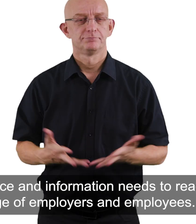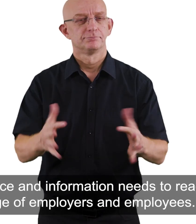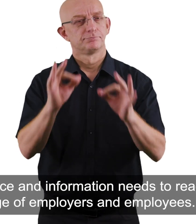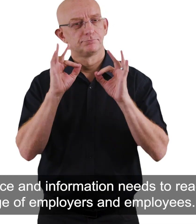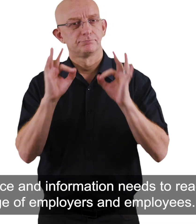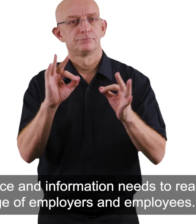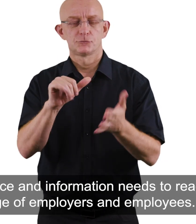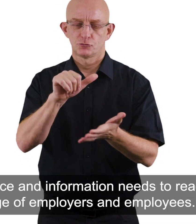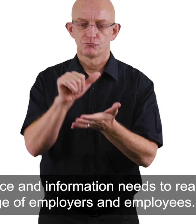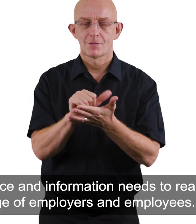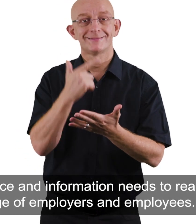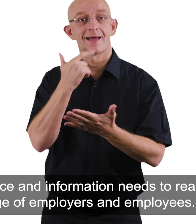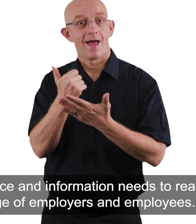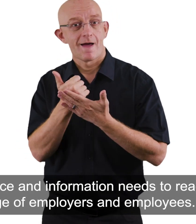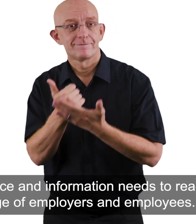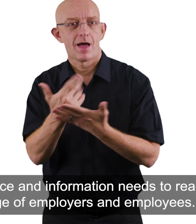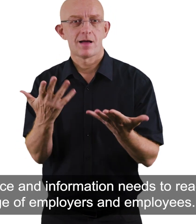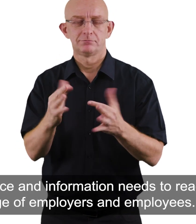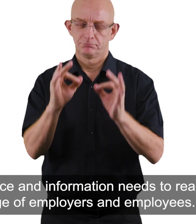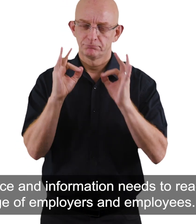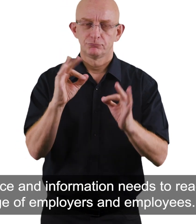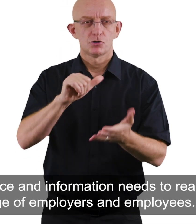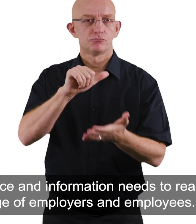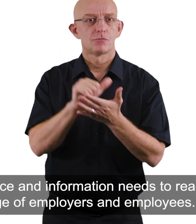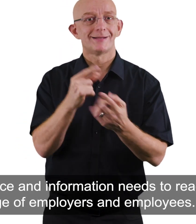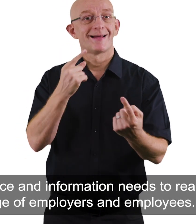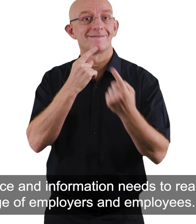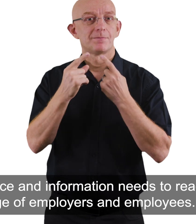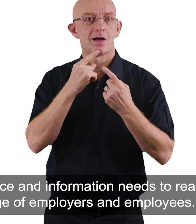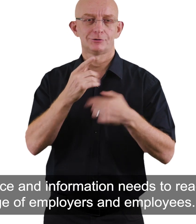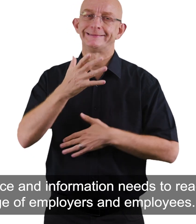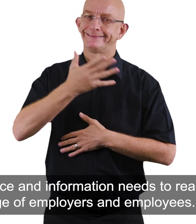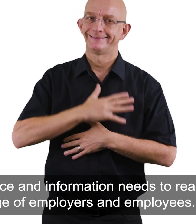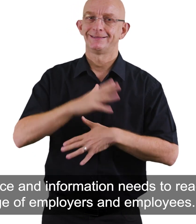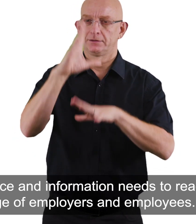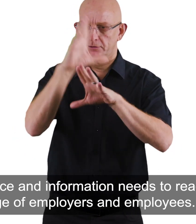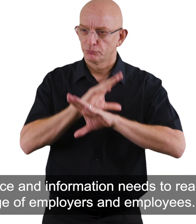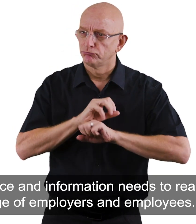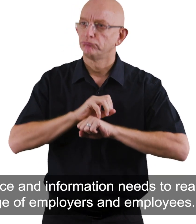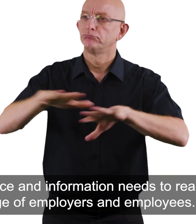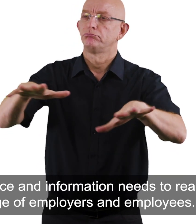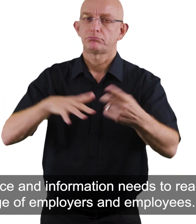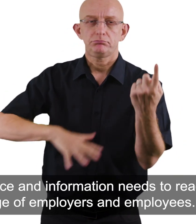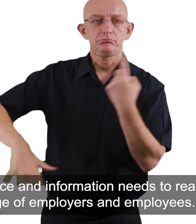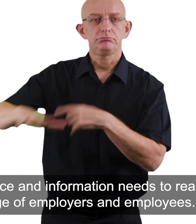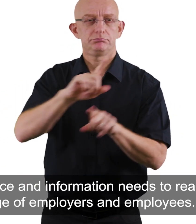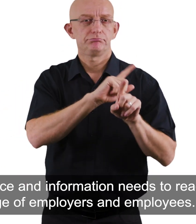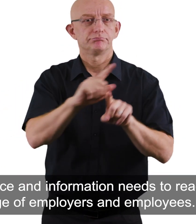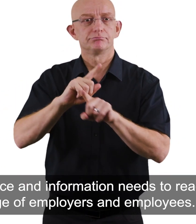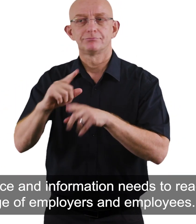The right advice and information needs to reach a wide range of employers and